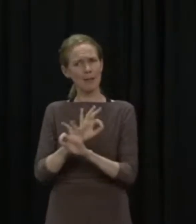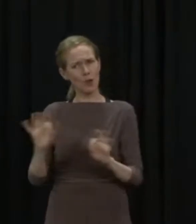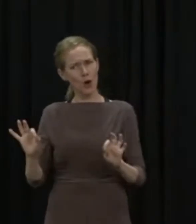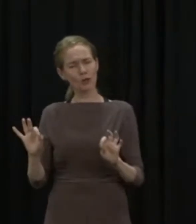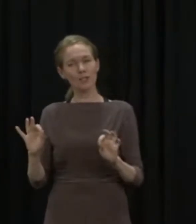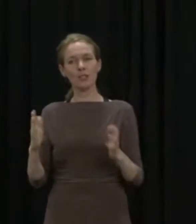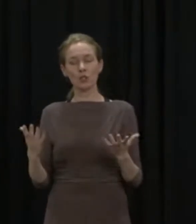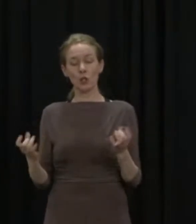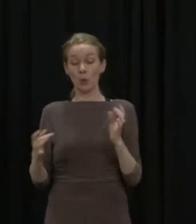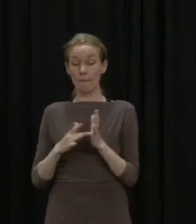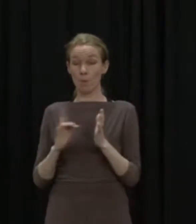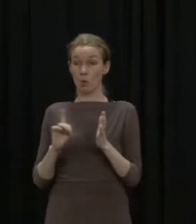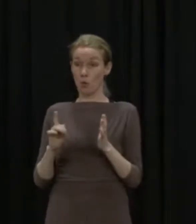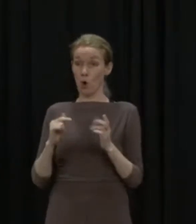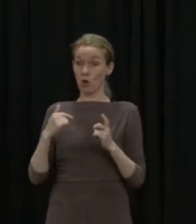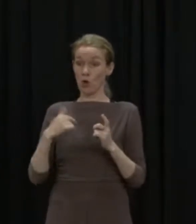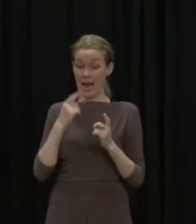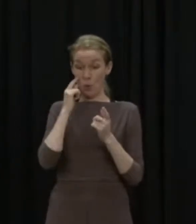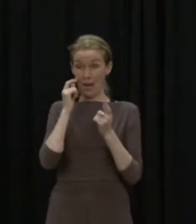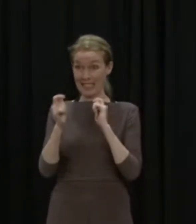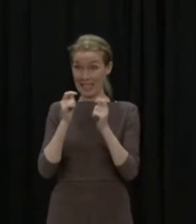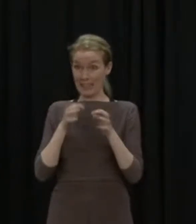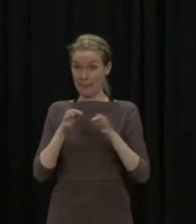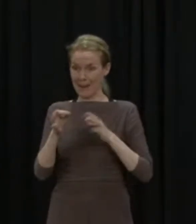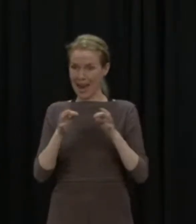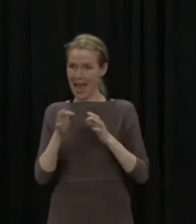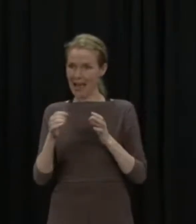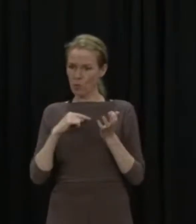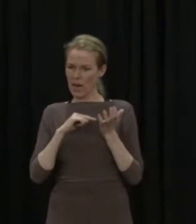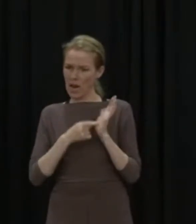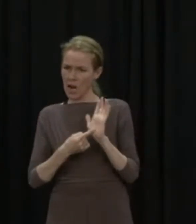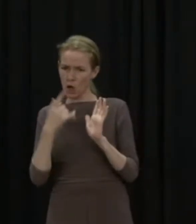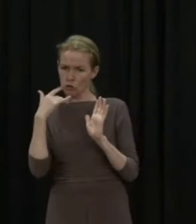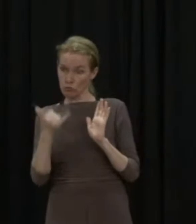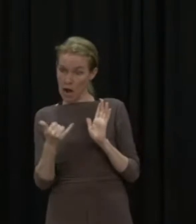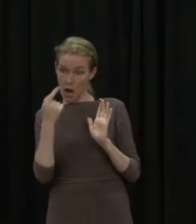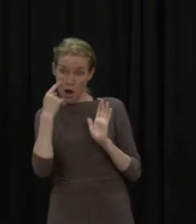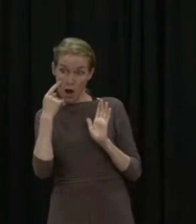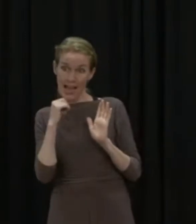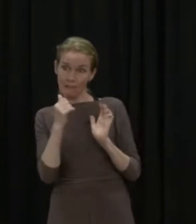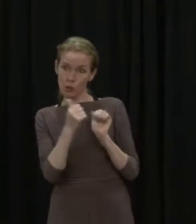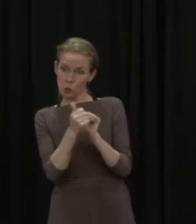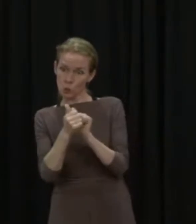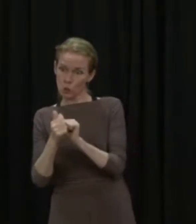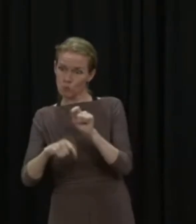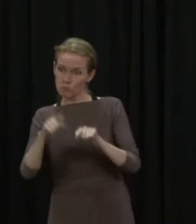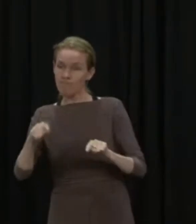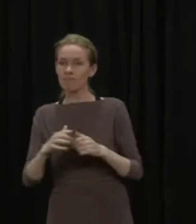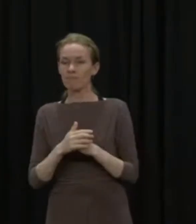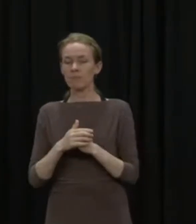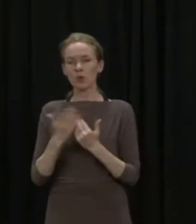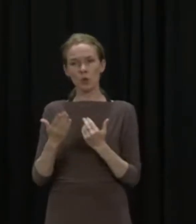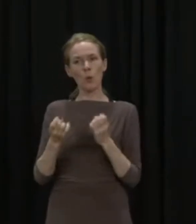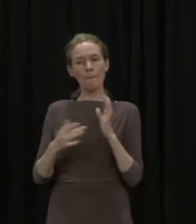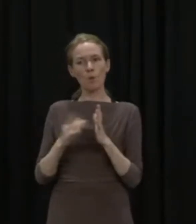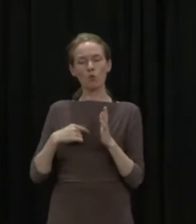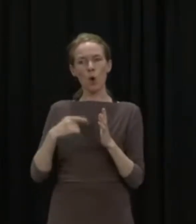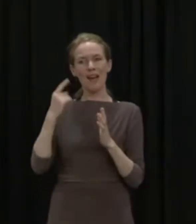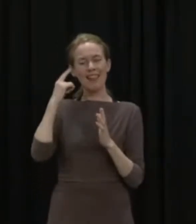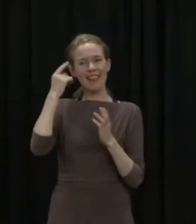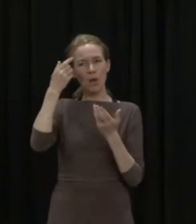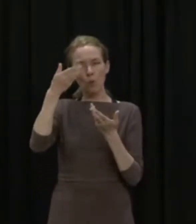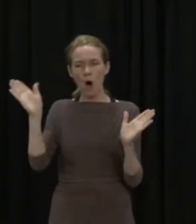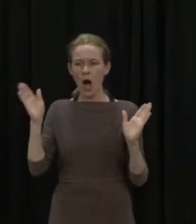implement testing strategies that are fit for purpose. So this is about innovation as well as access, equity of